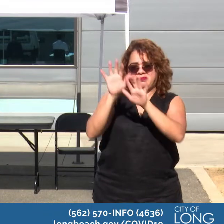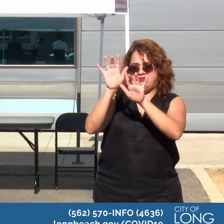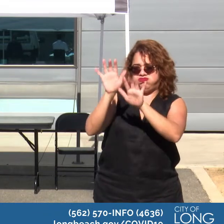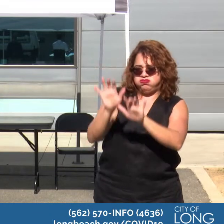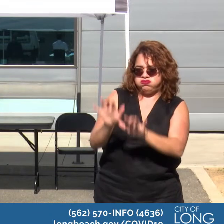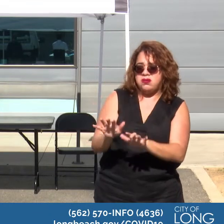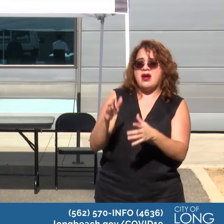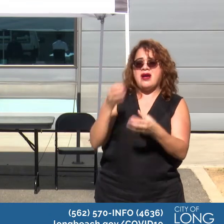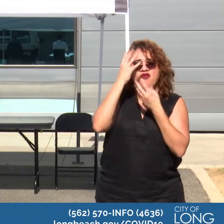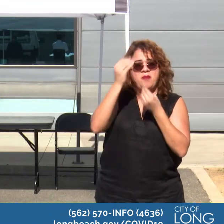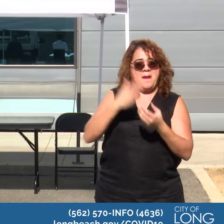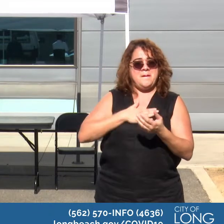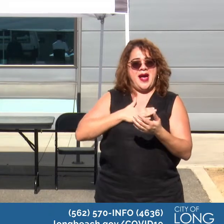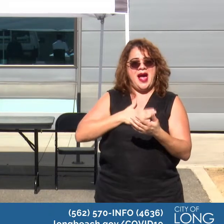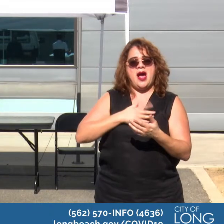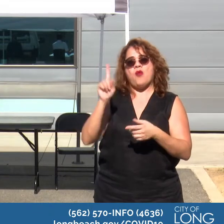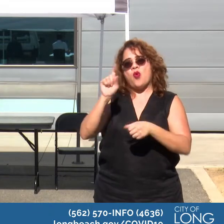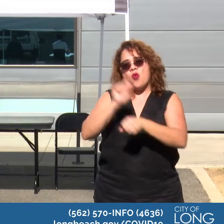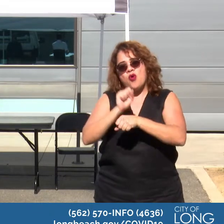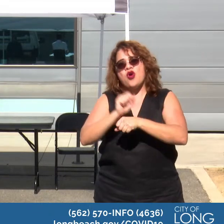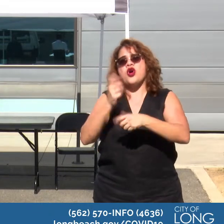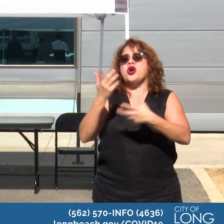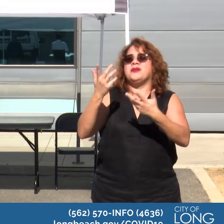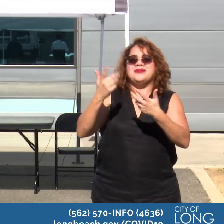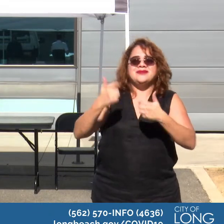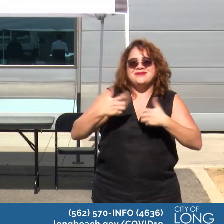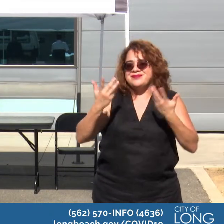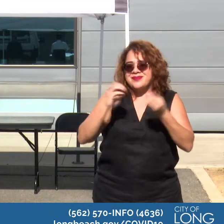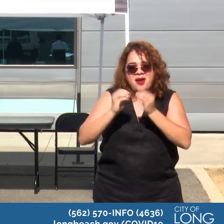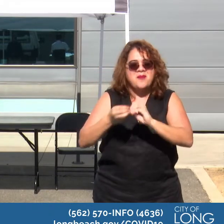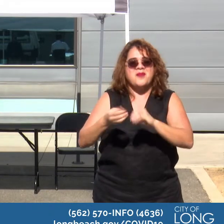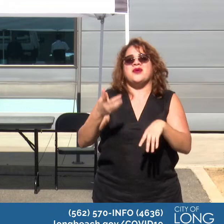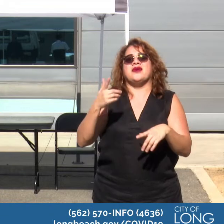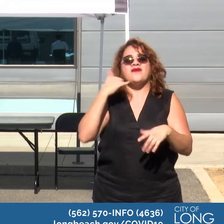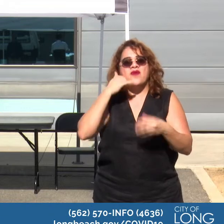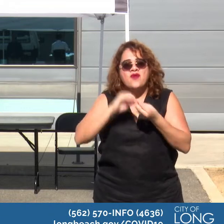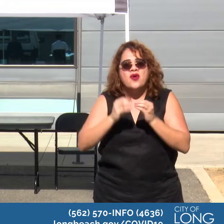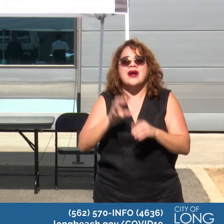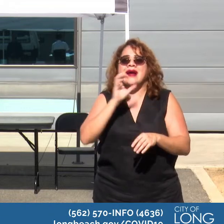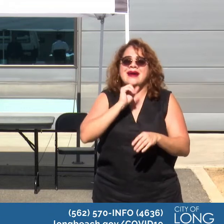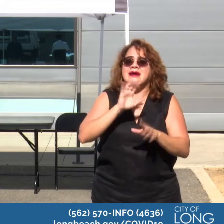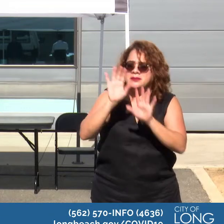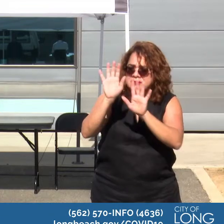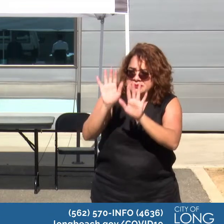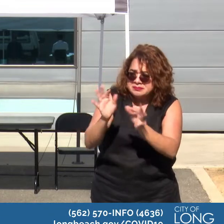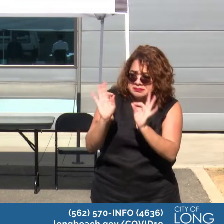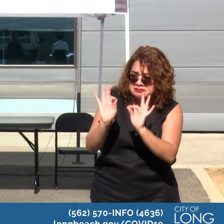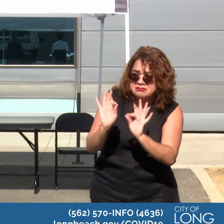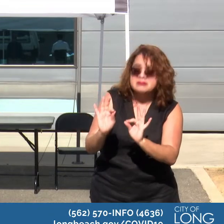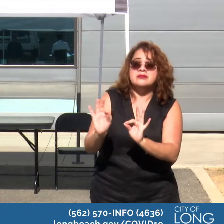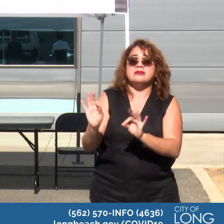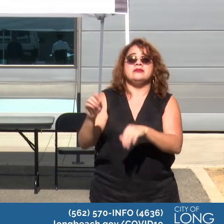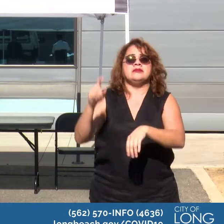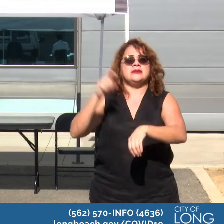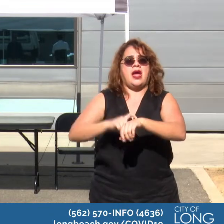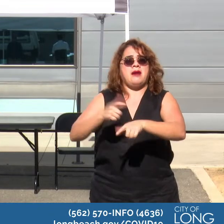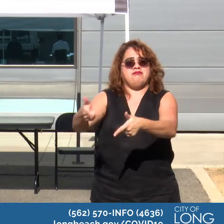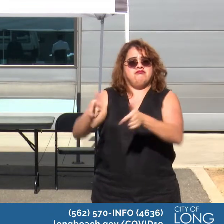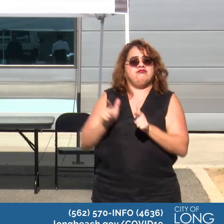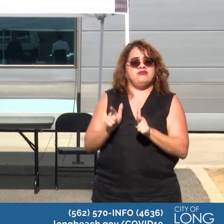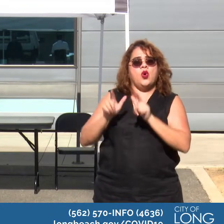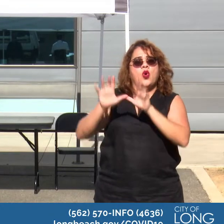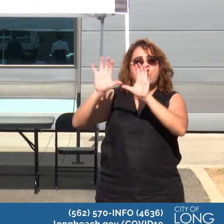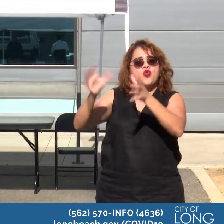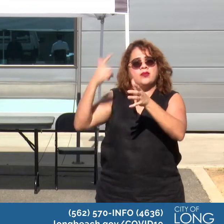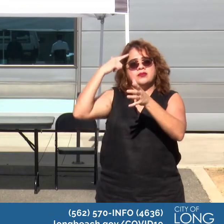tu información y tu nombre, y te mandamos un email o información para cuando te van a dar la vacuna. And so we are excited